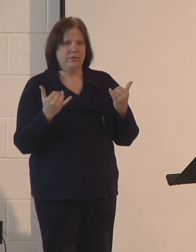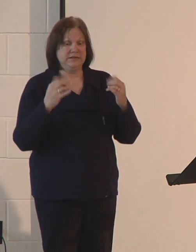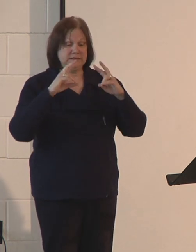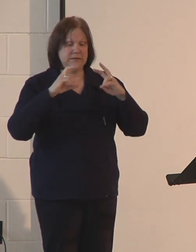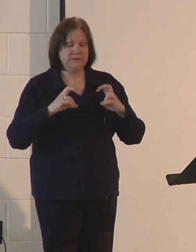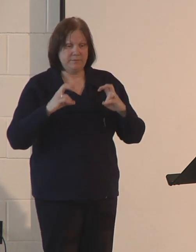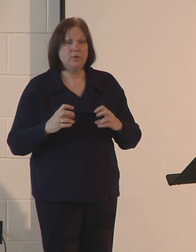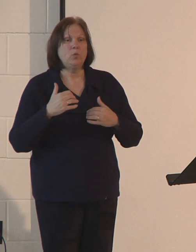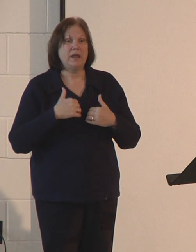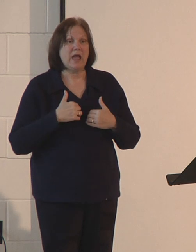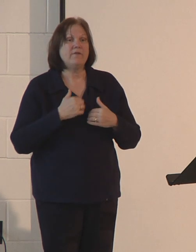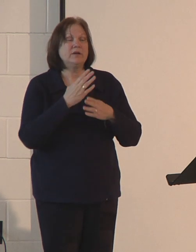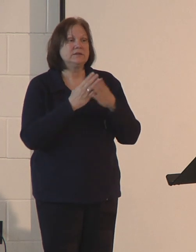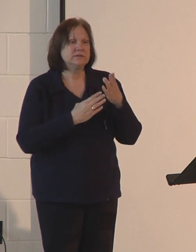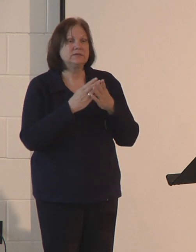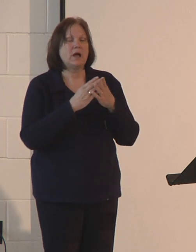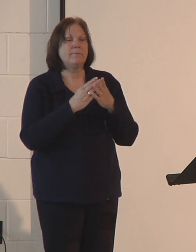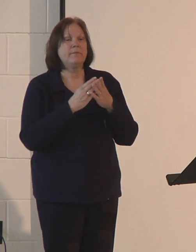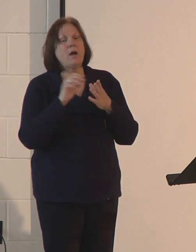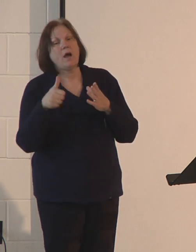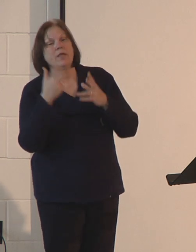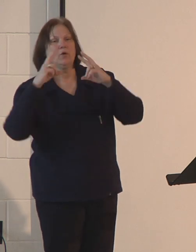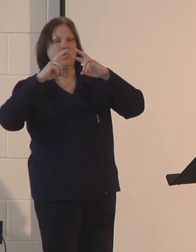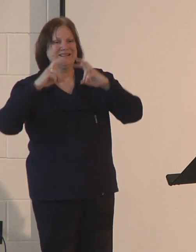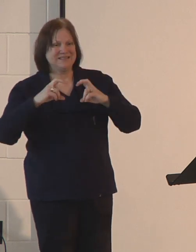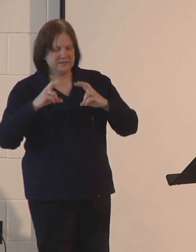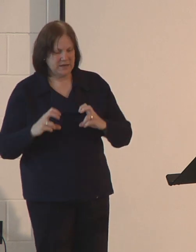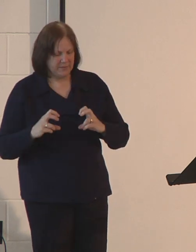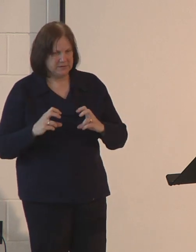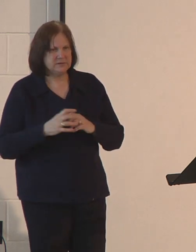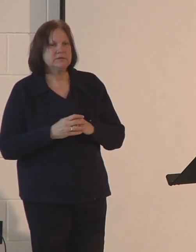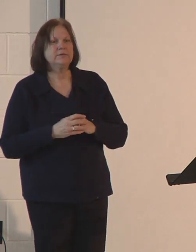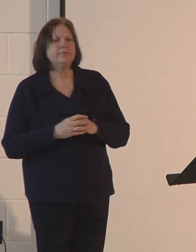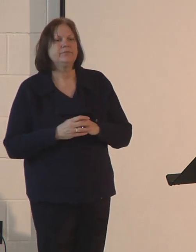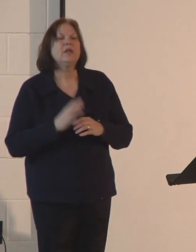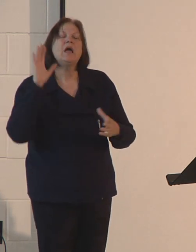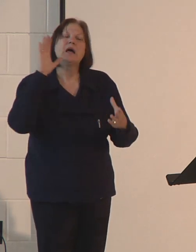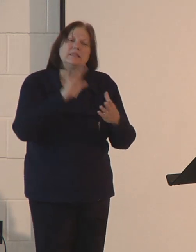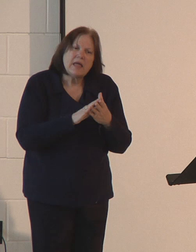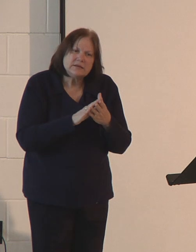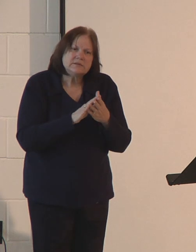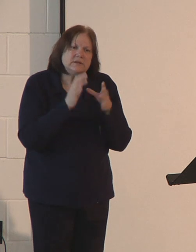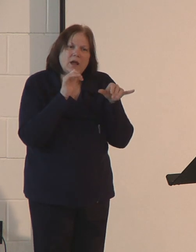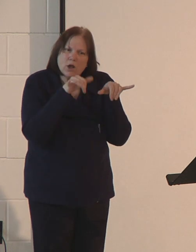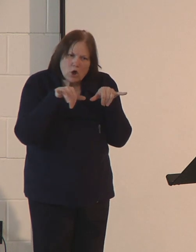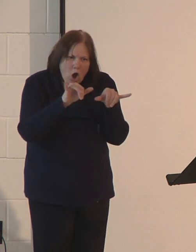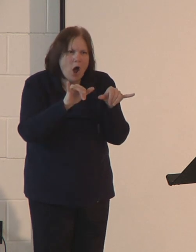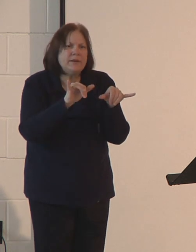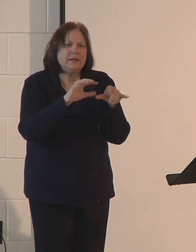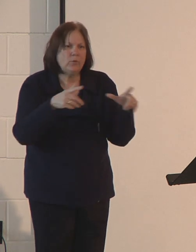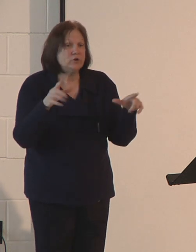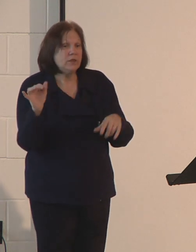we have some homegrown assessment that are for the less common languages, like